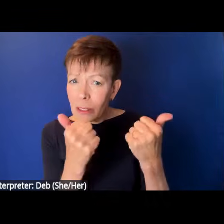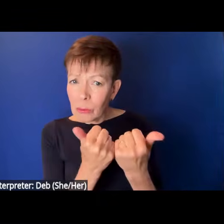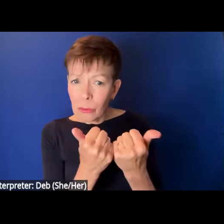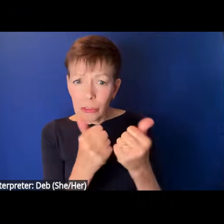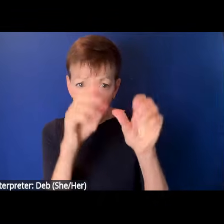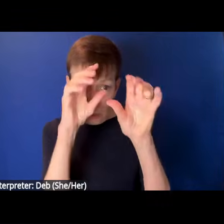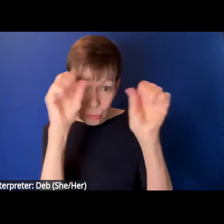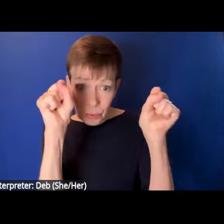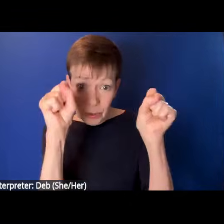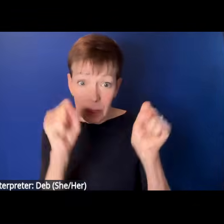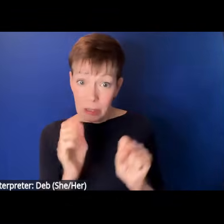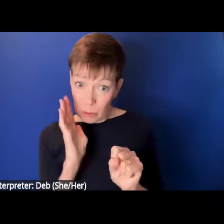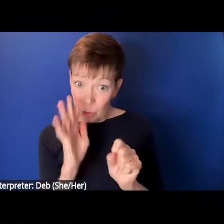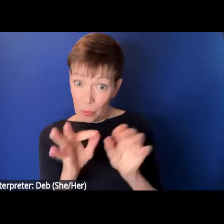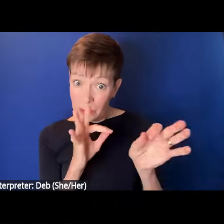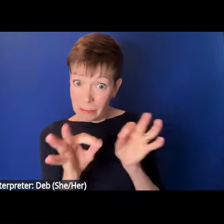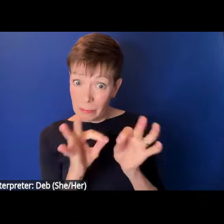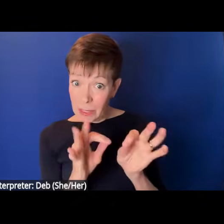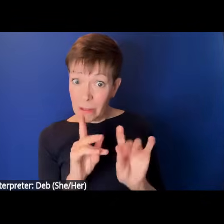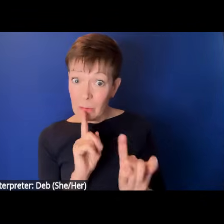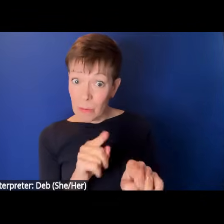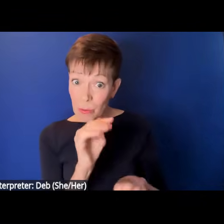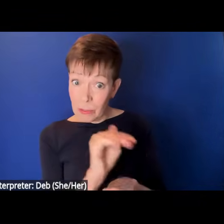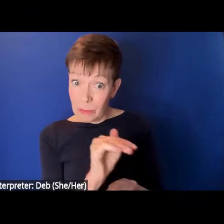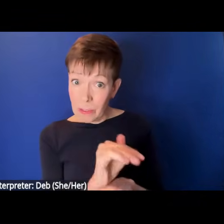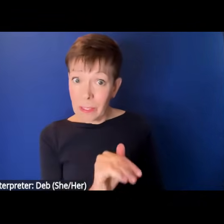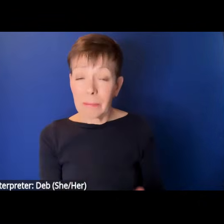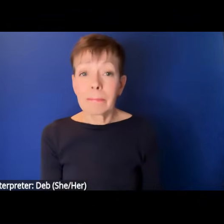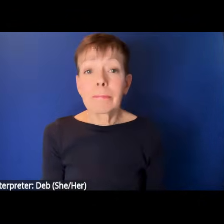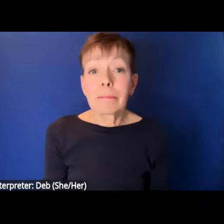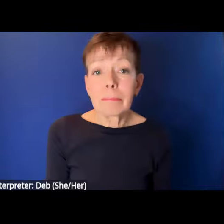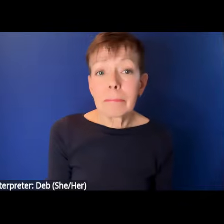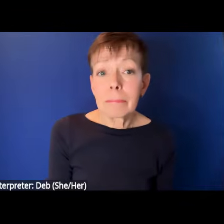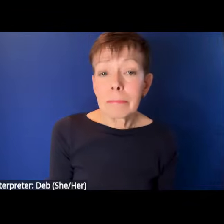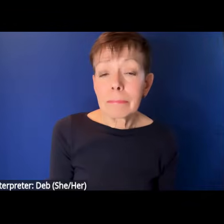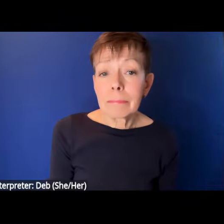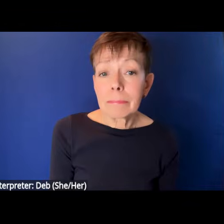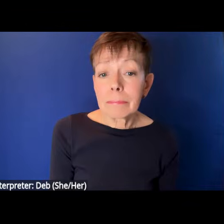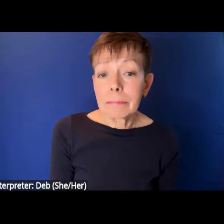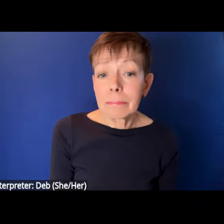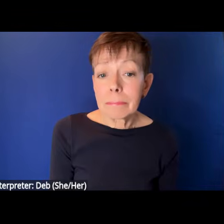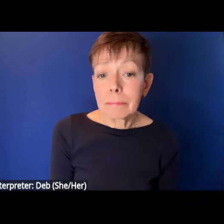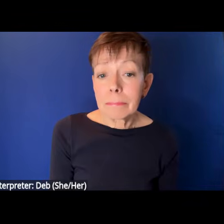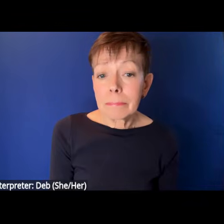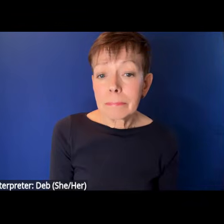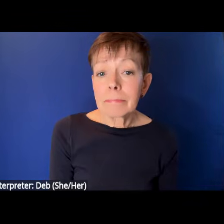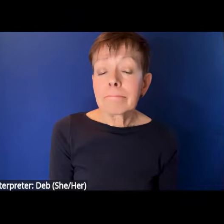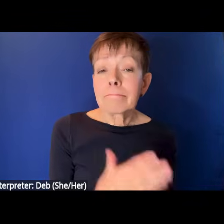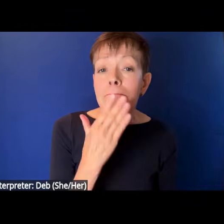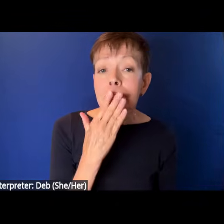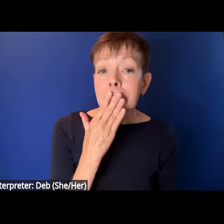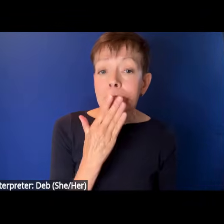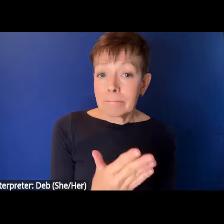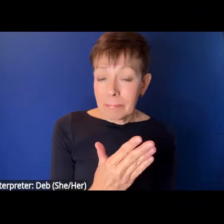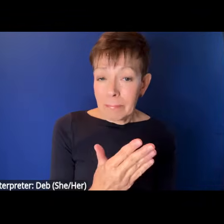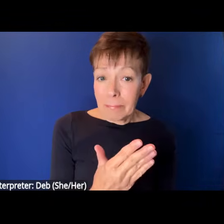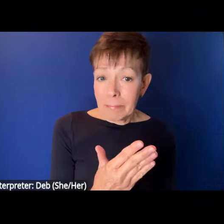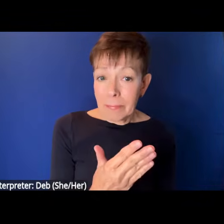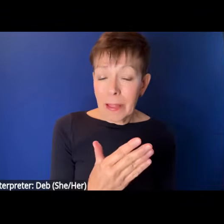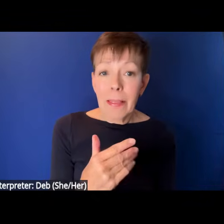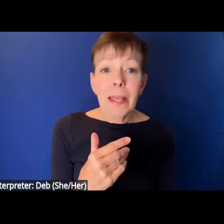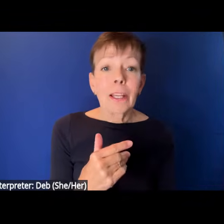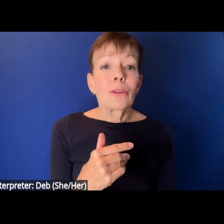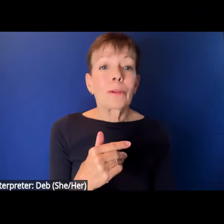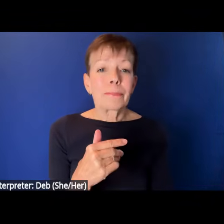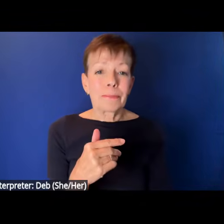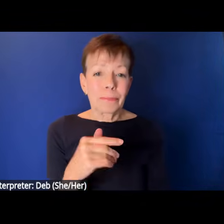understand that you'll be presenting the reports tonight. Yeah, thank you very much, Chair. So you'll find in the backup, Superintendent